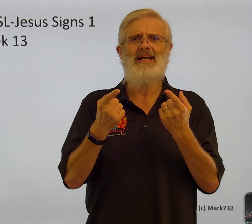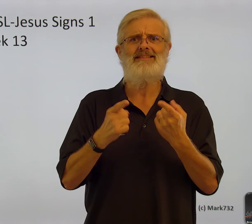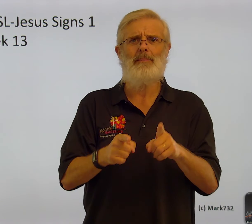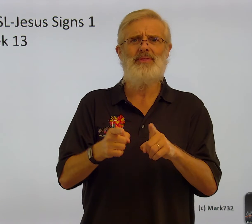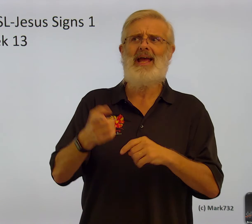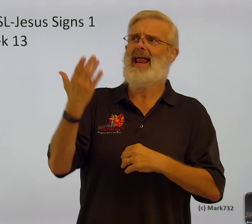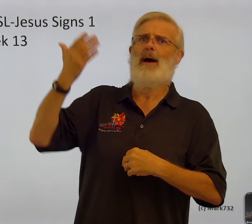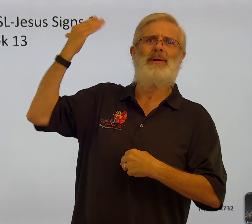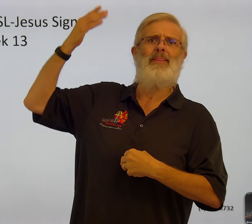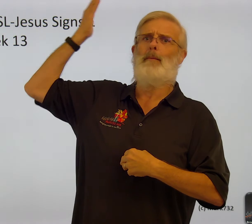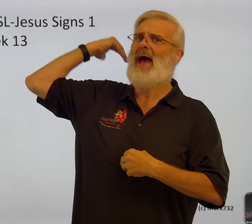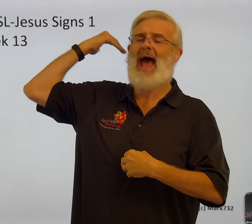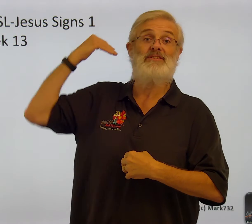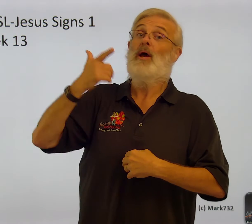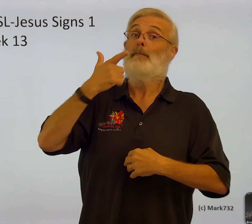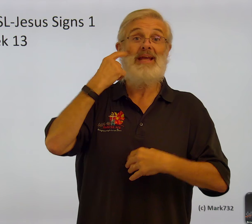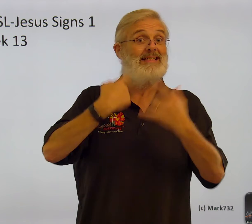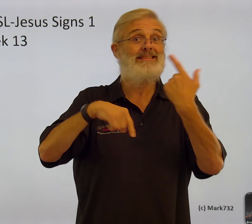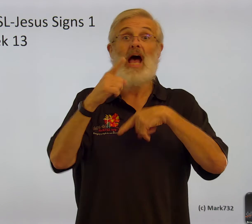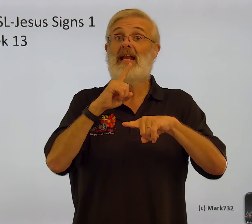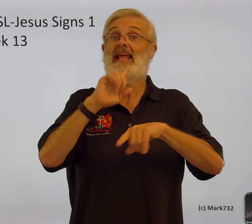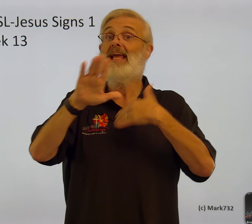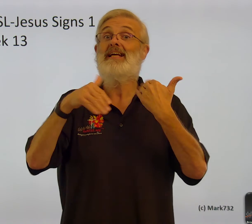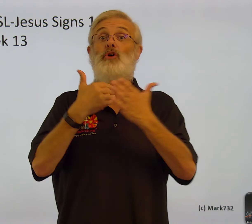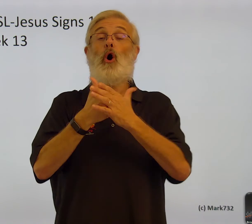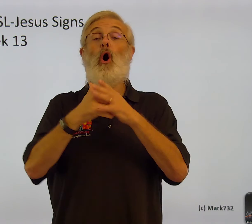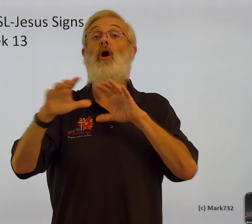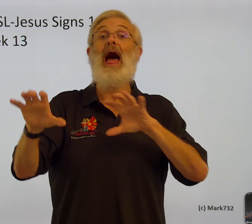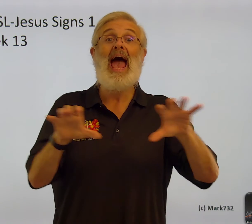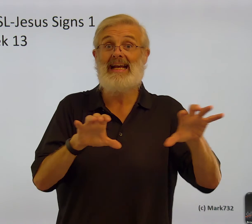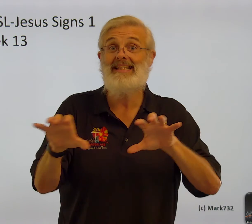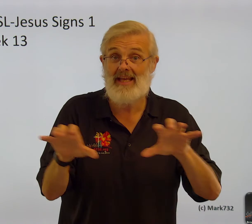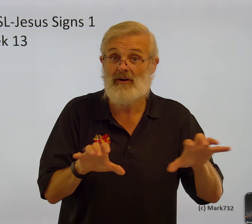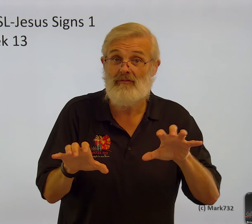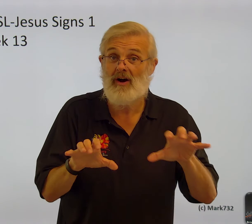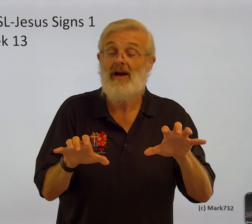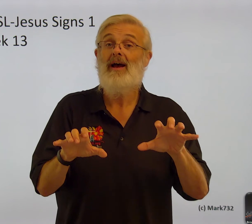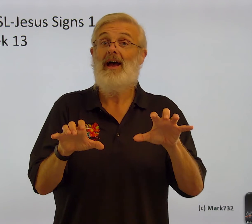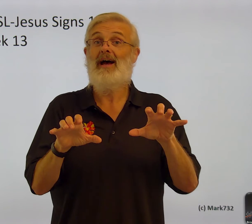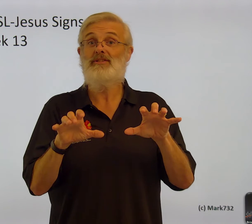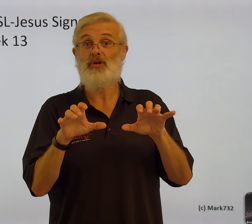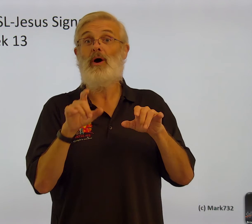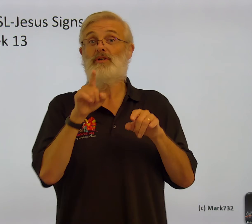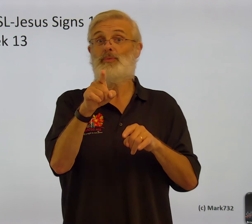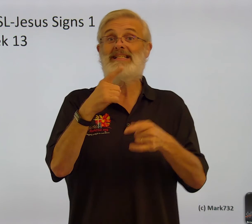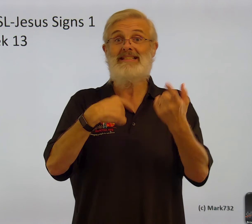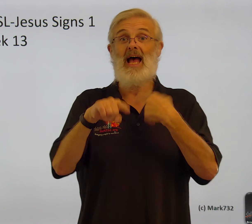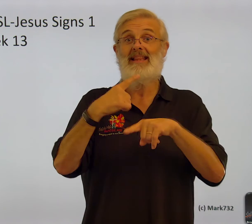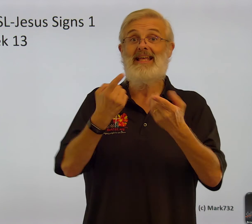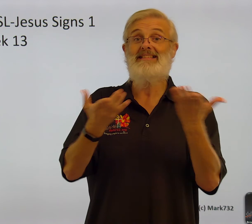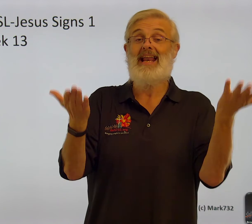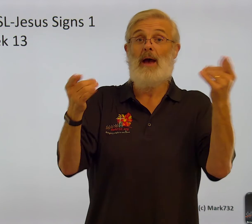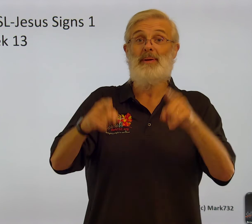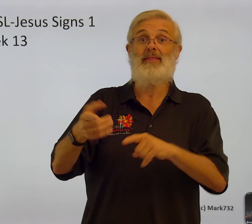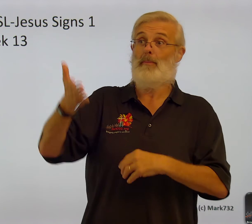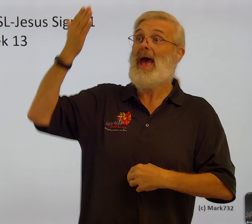something that happened in the past because signing is all active and so as we sign things that happen in past